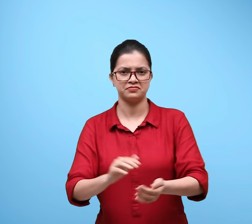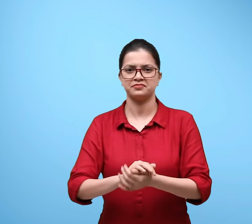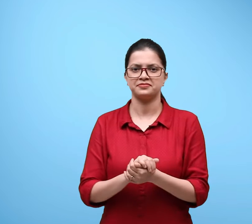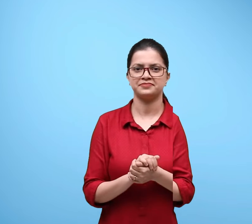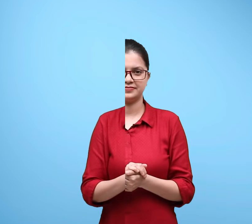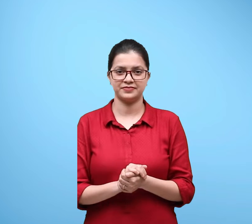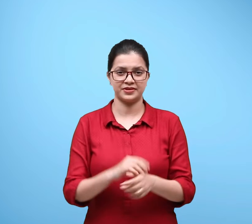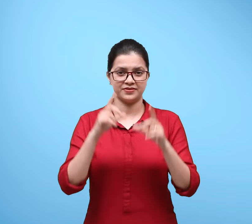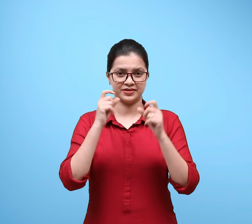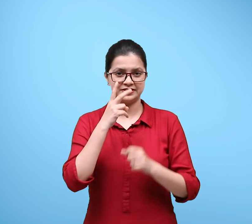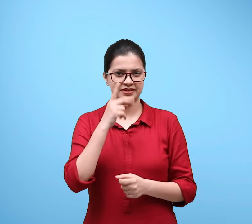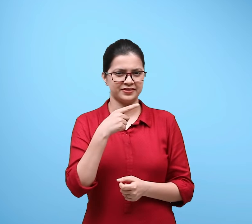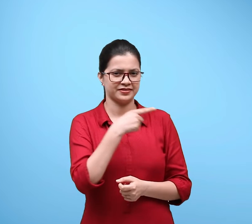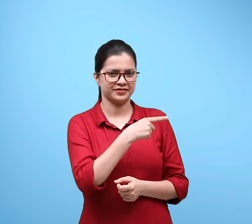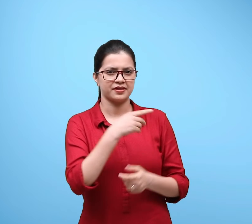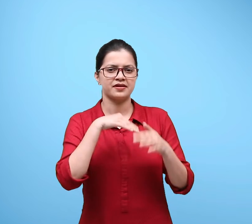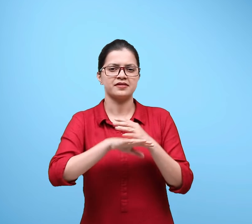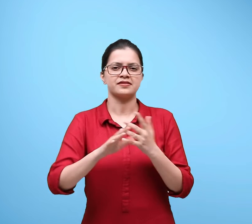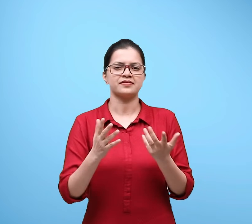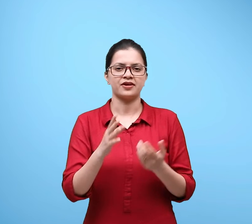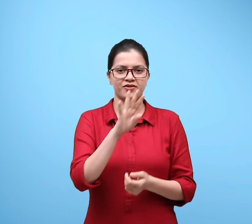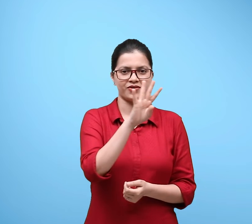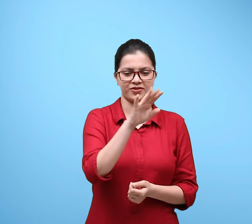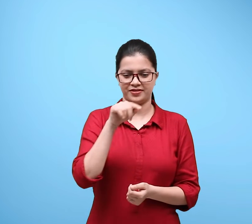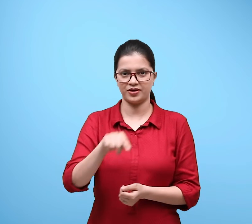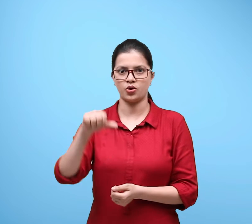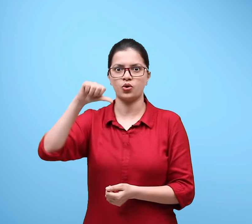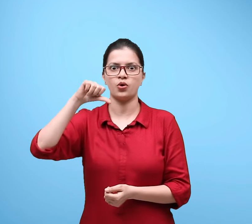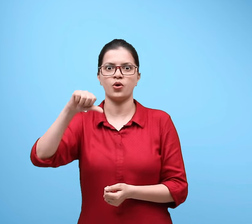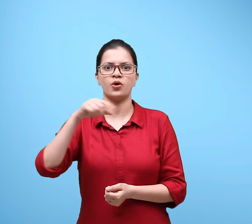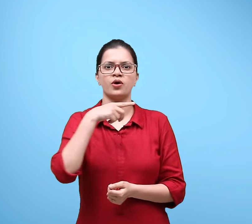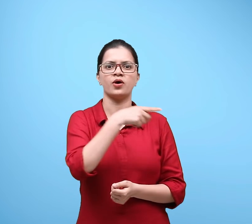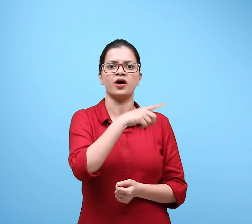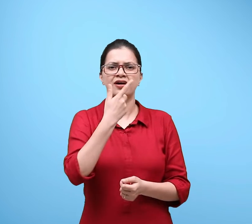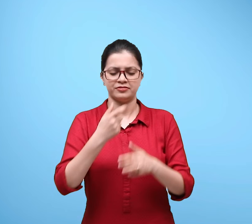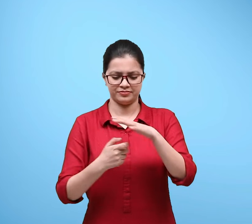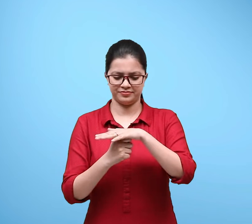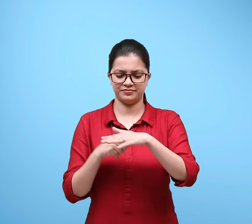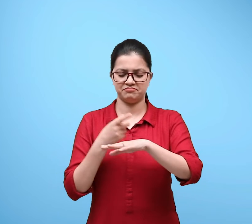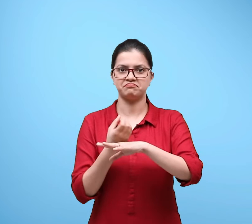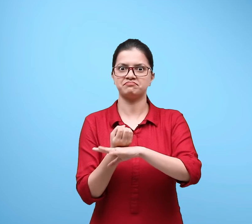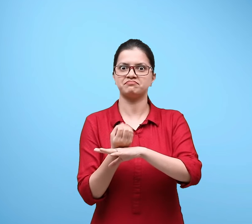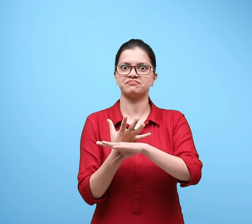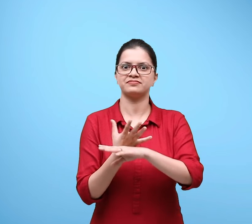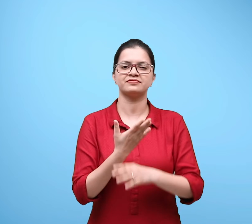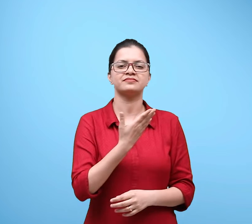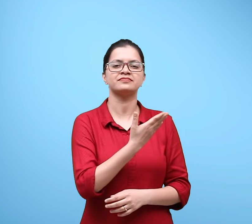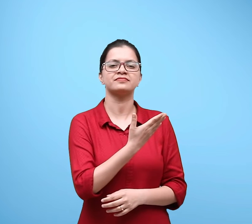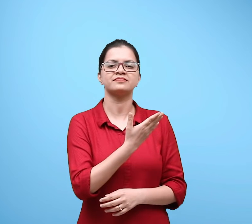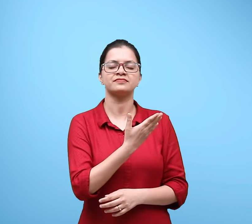Figure 4.9 shows Does torchlight pass through